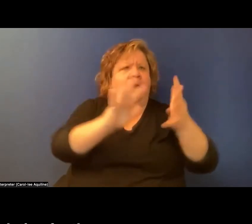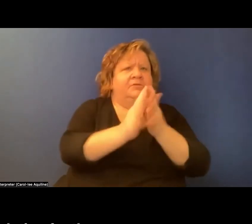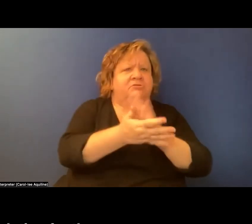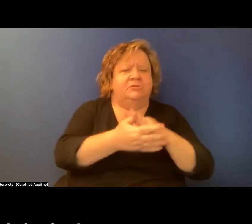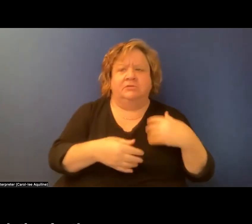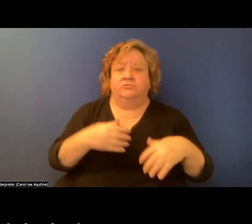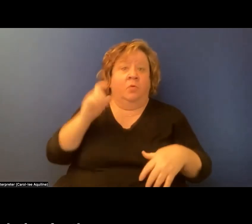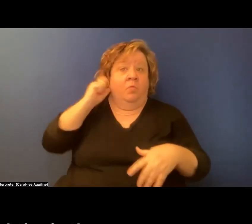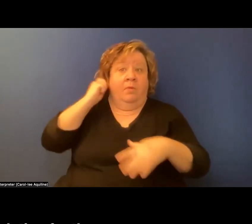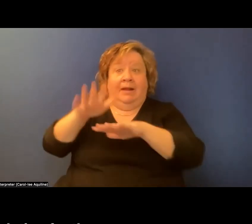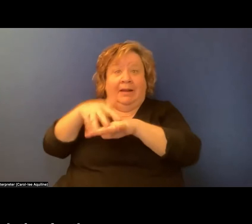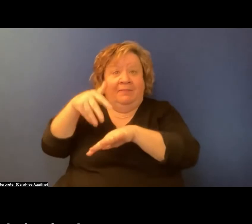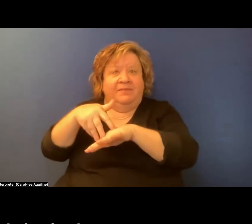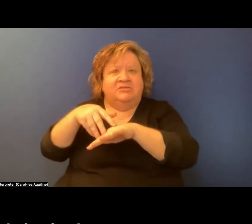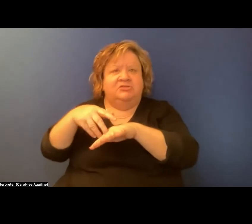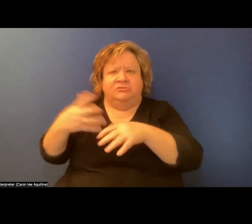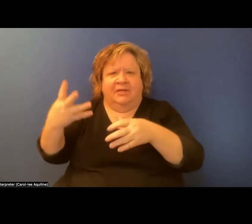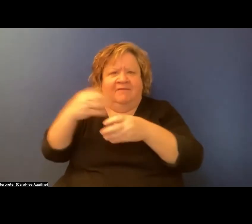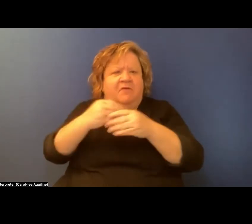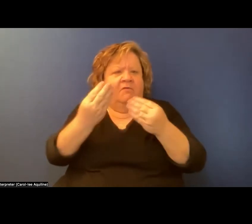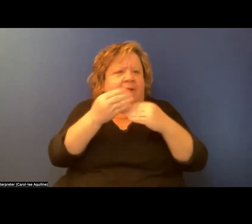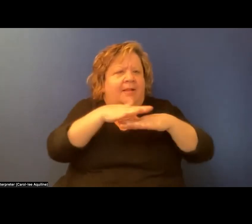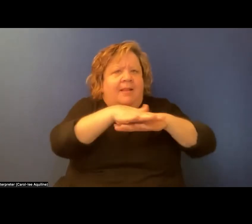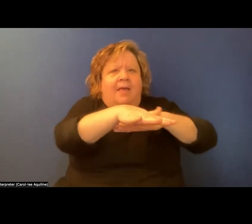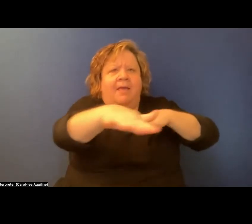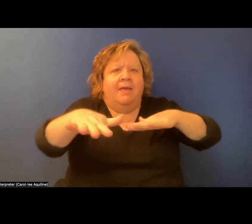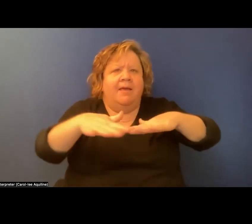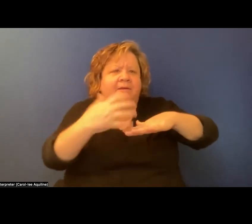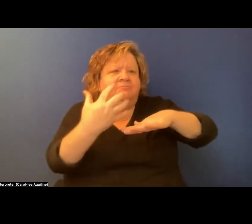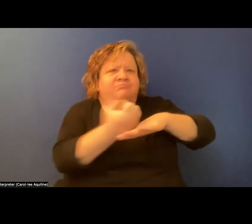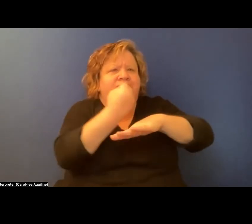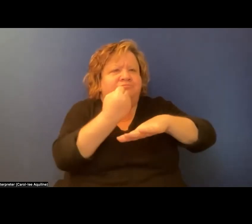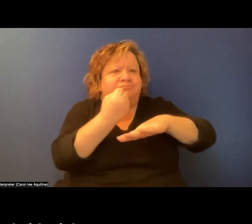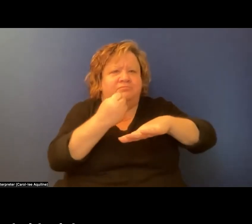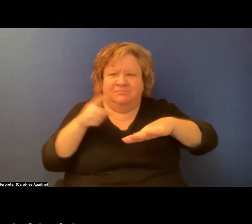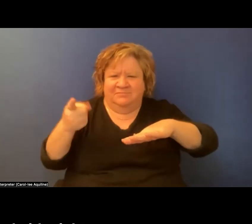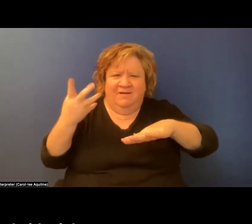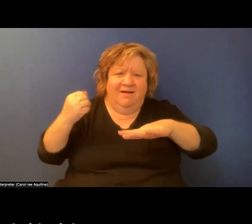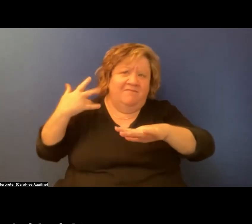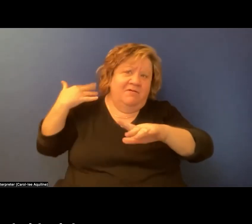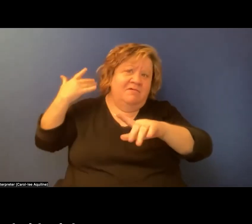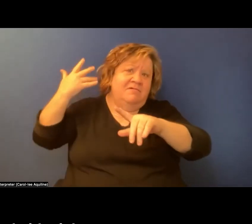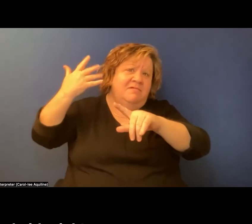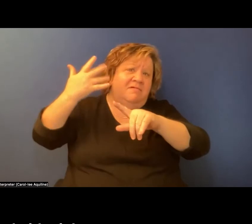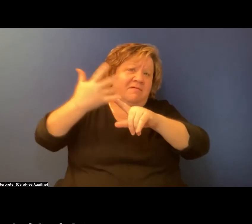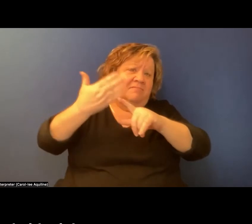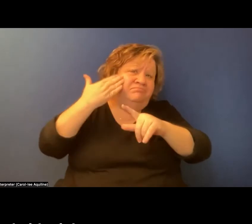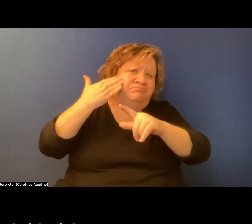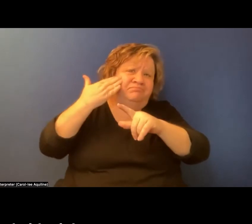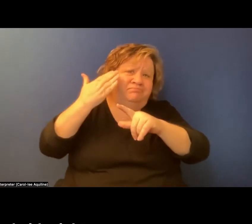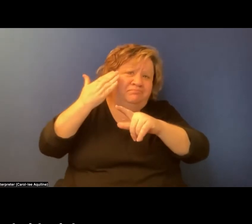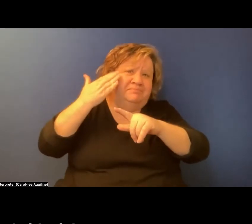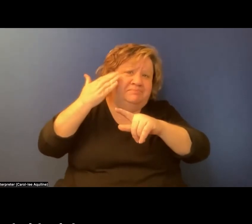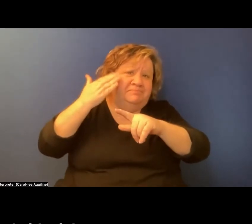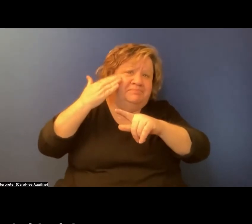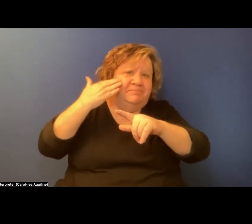solution from their lived experiences. We must listen and we must act. Now, currently, women and girls' rights, especially those